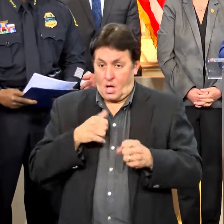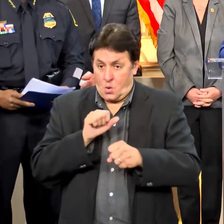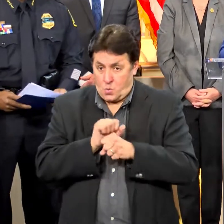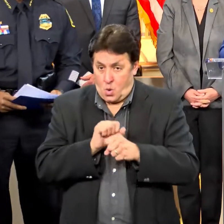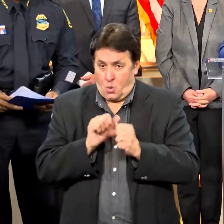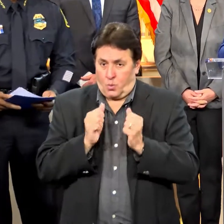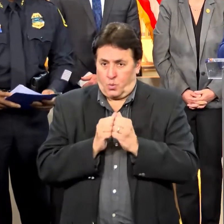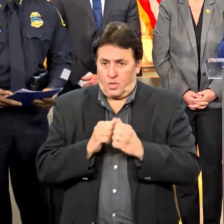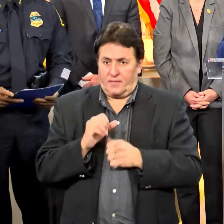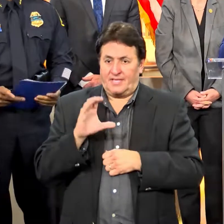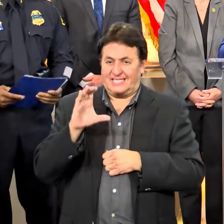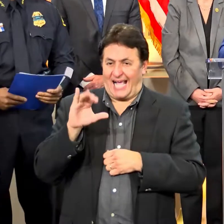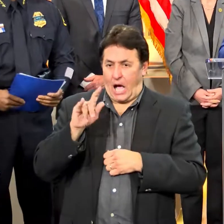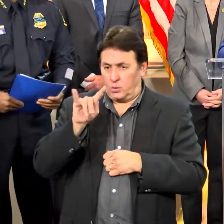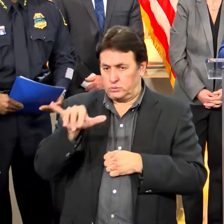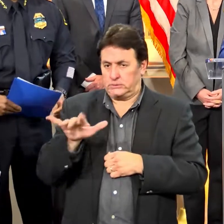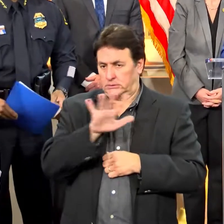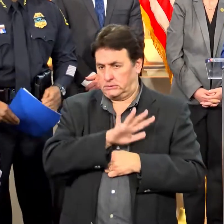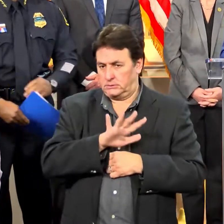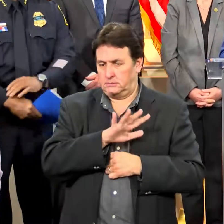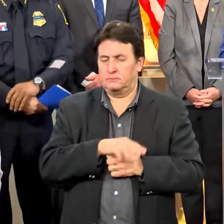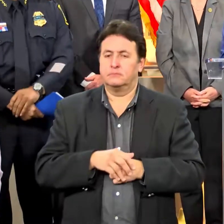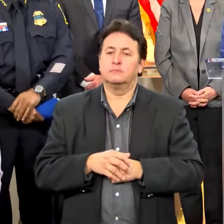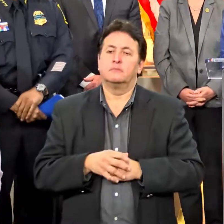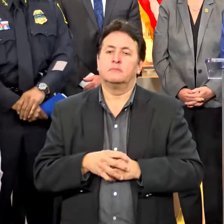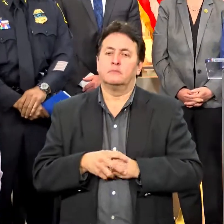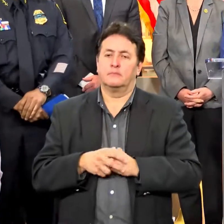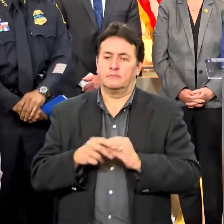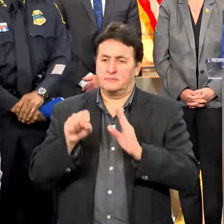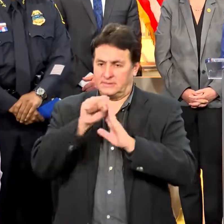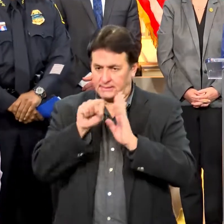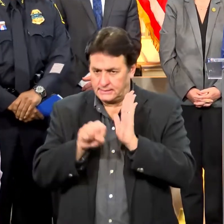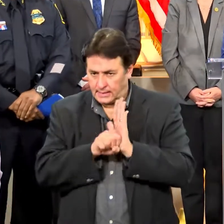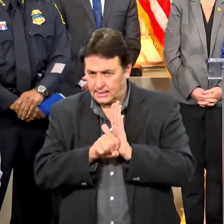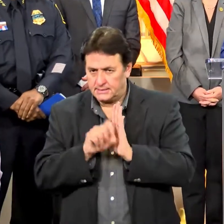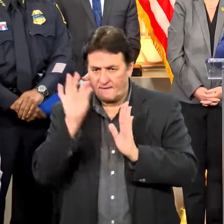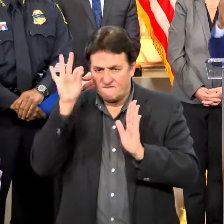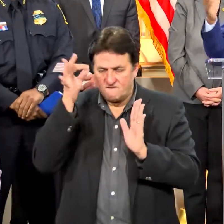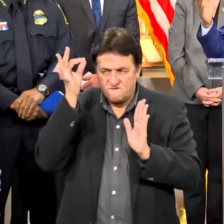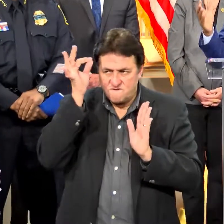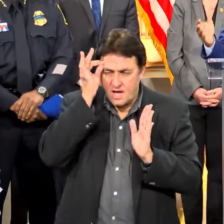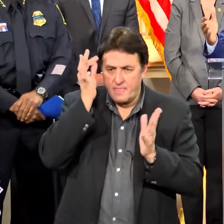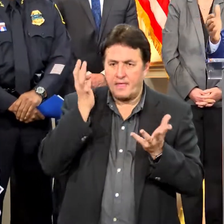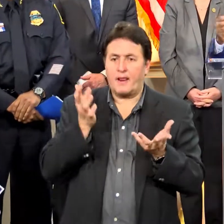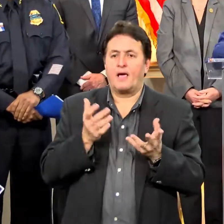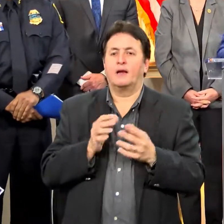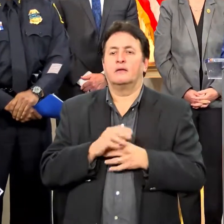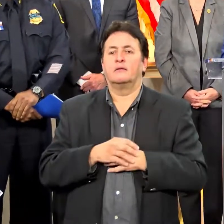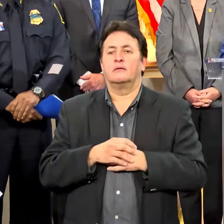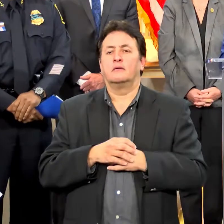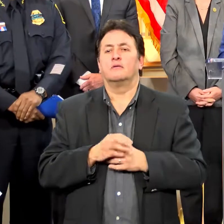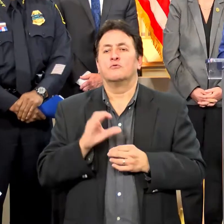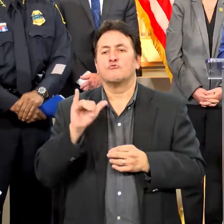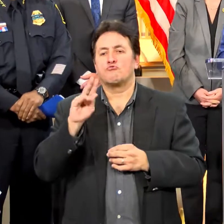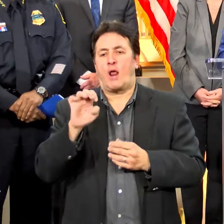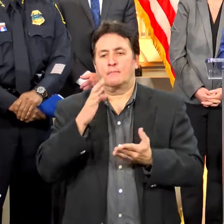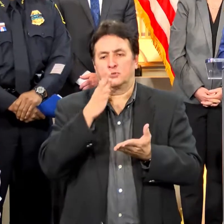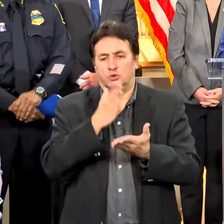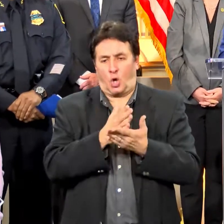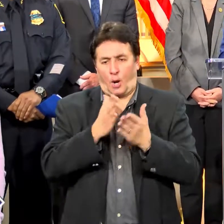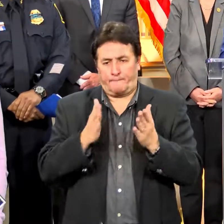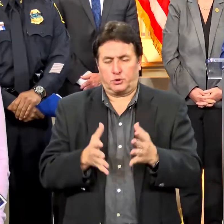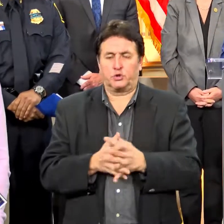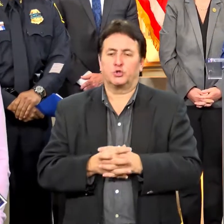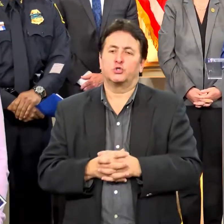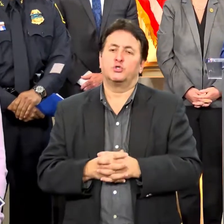state, to work with our federal partners, to work with Crime Stoppers, to work with the community, to work with our